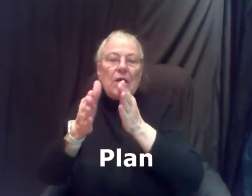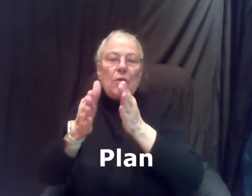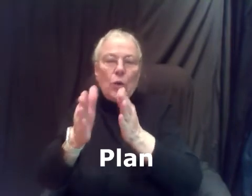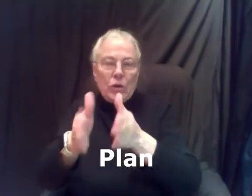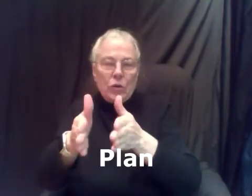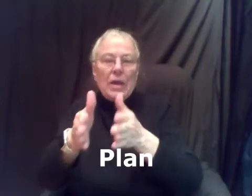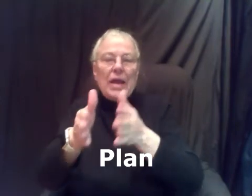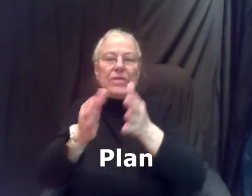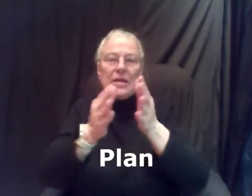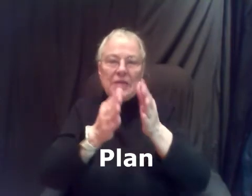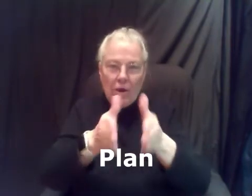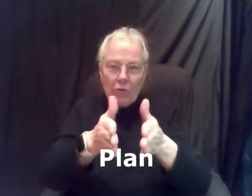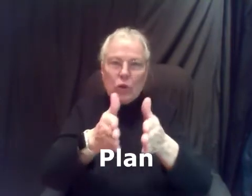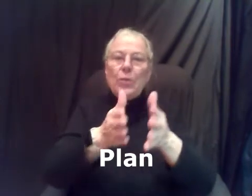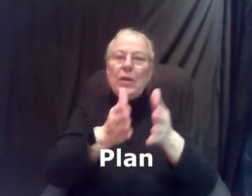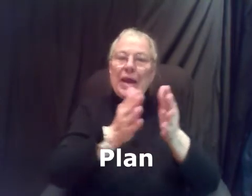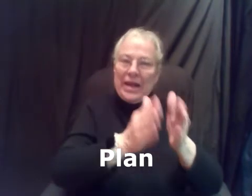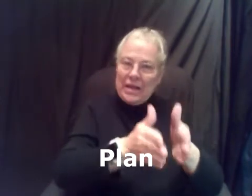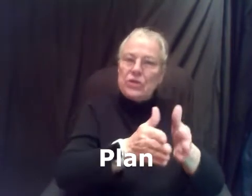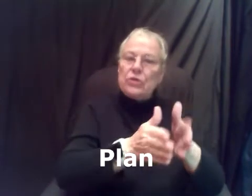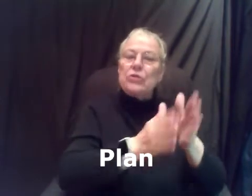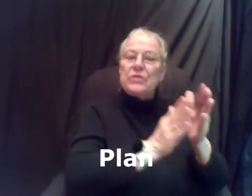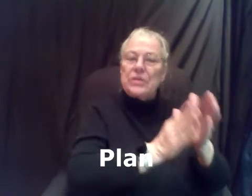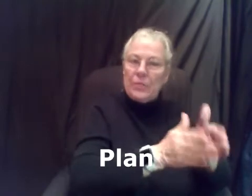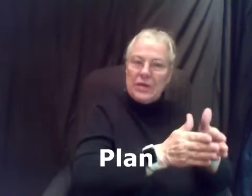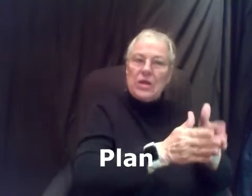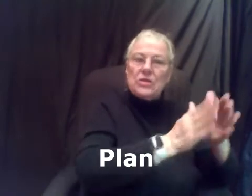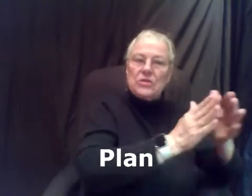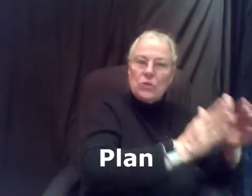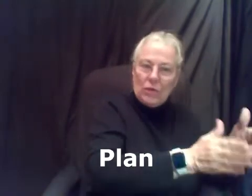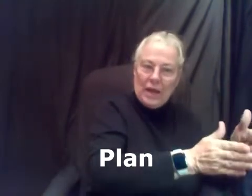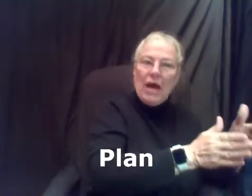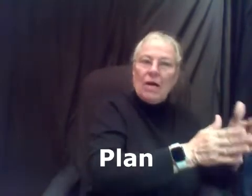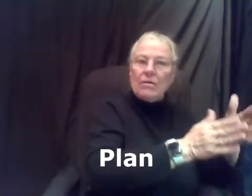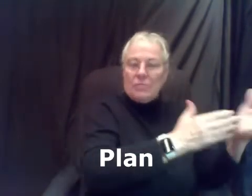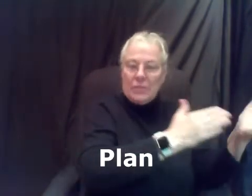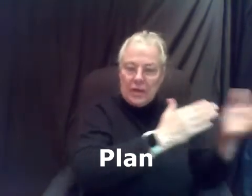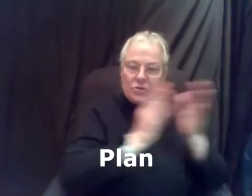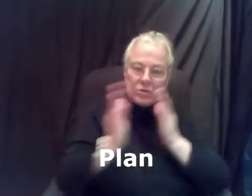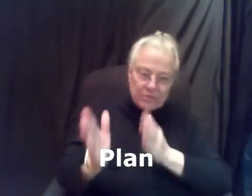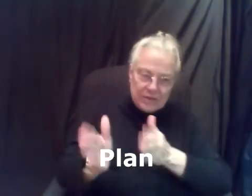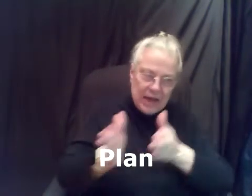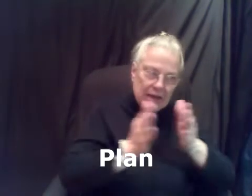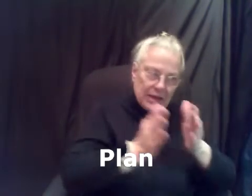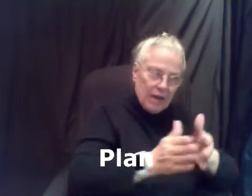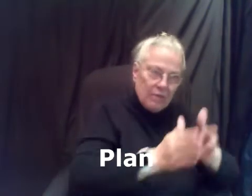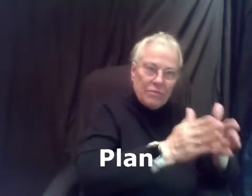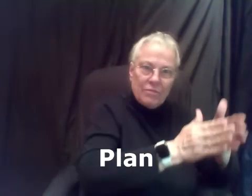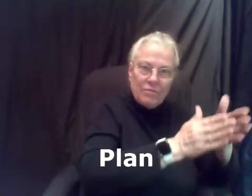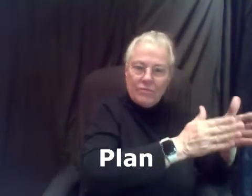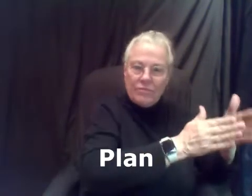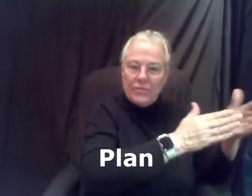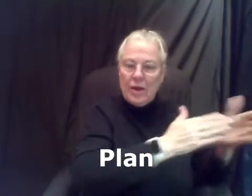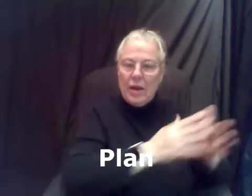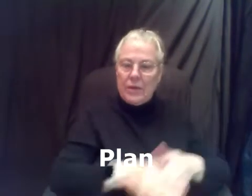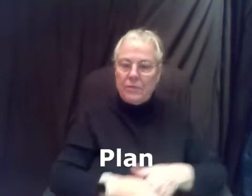when you lay things out, you're planning to do something. So lay out, just take it down the line.